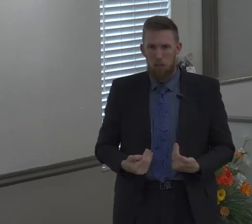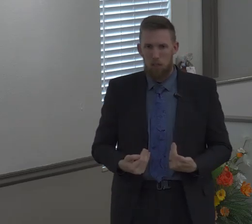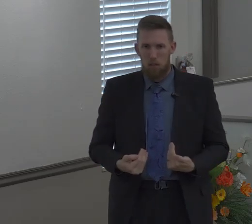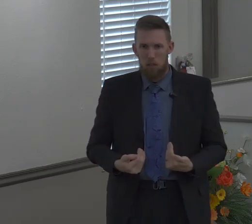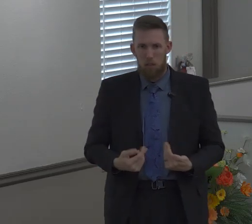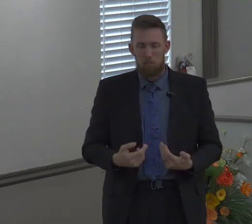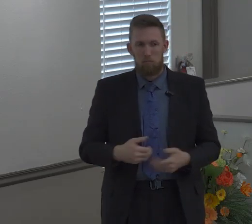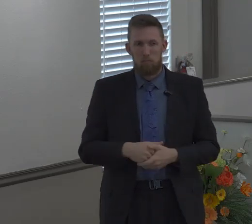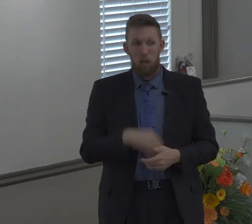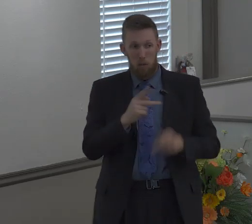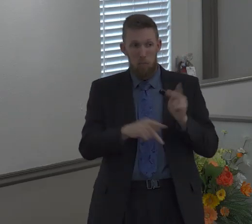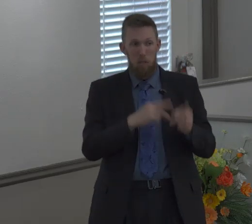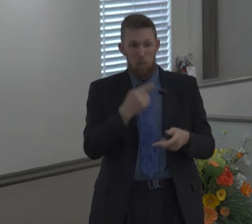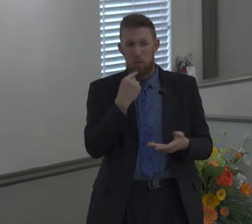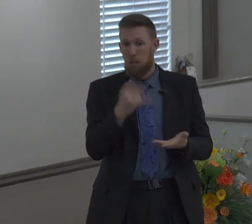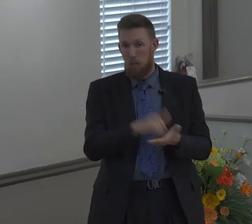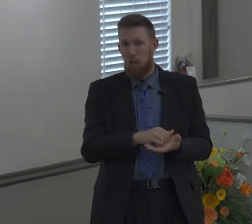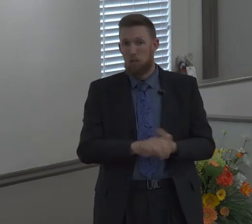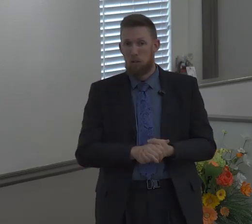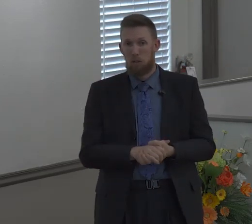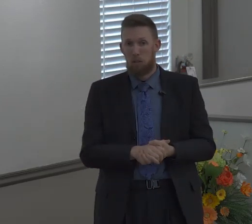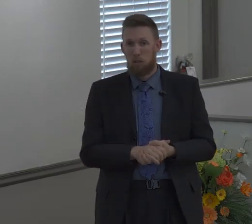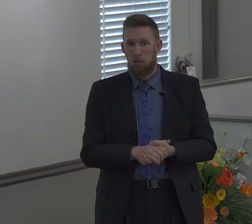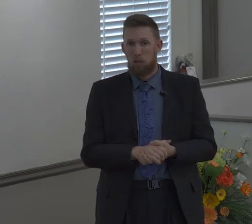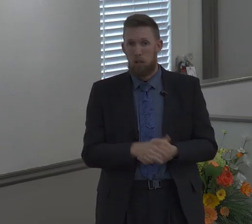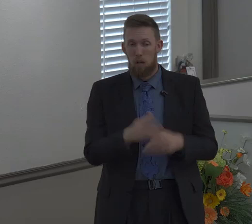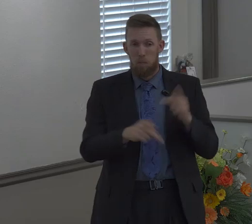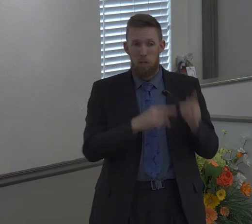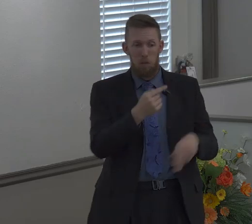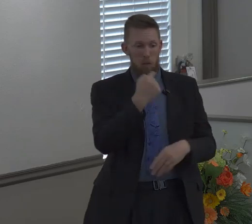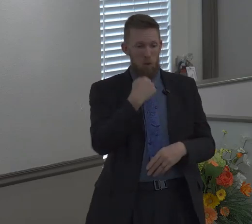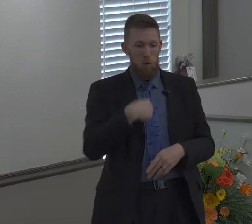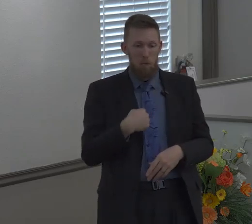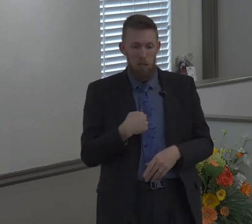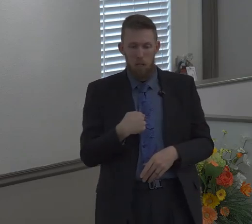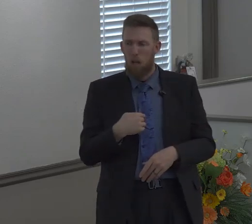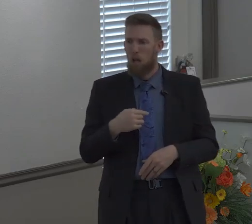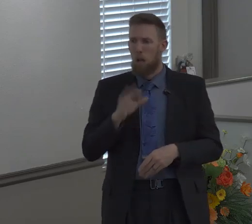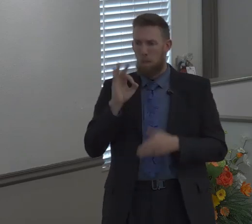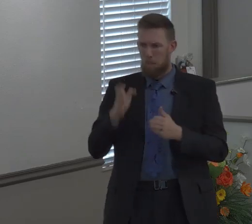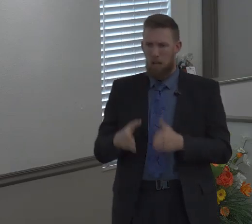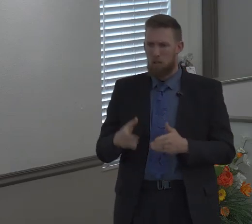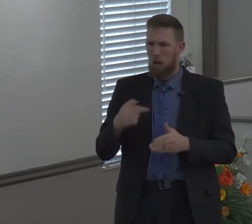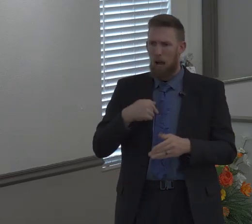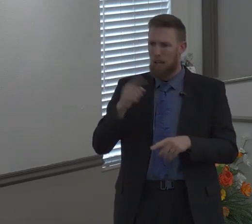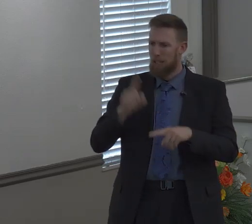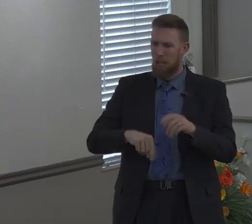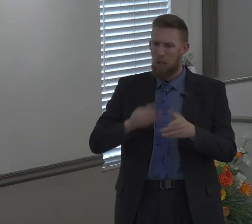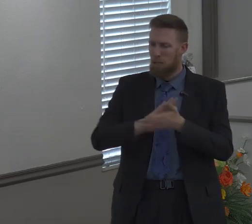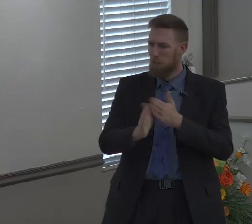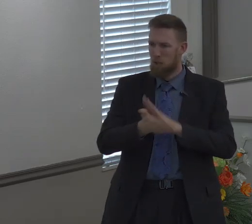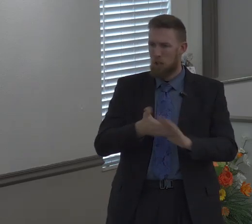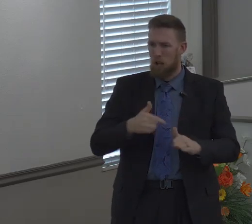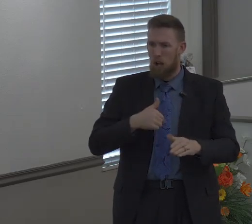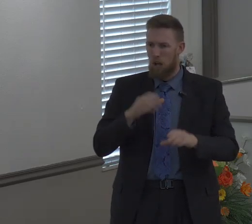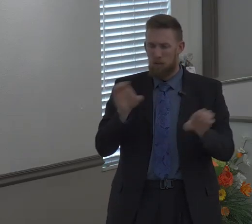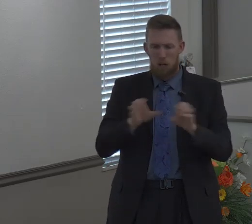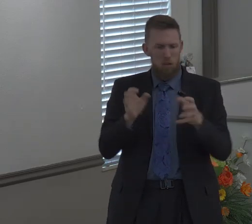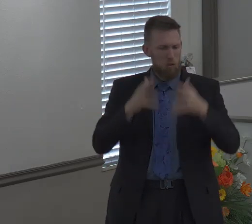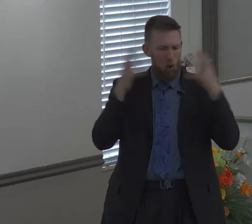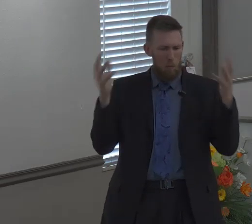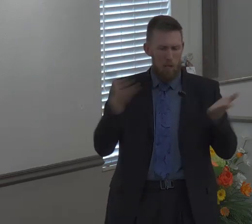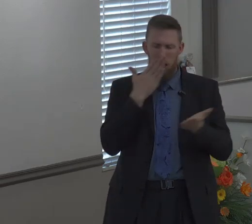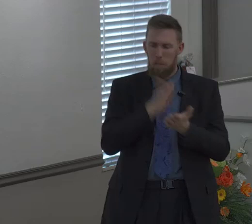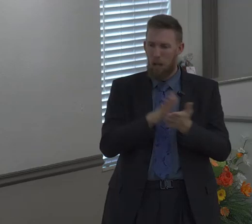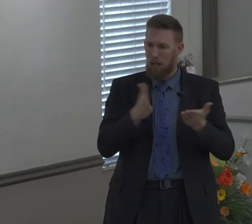me. People have said that. I've heard people say that. I've had people say to me, God cannot forgive me, Pastor Randall, because I've